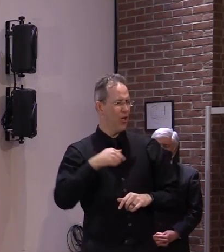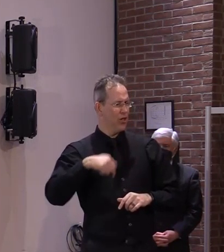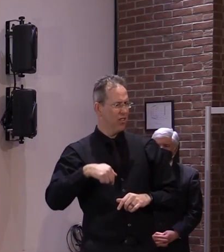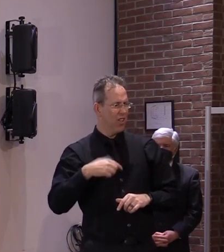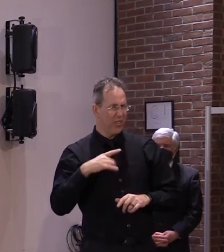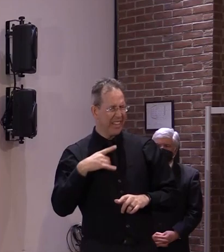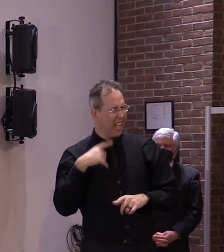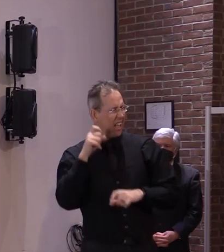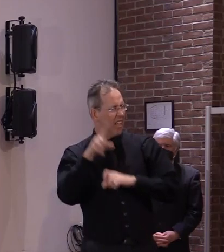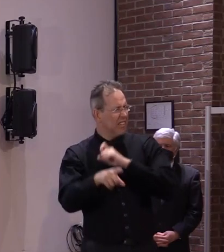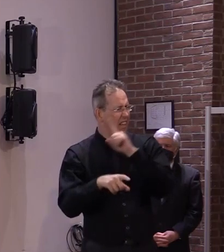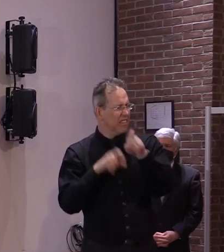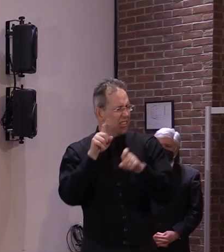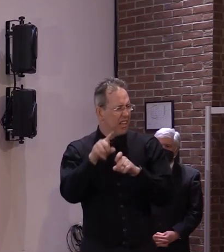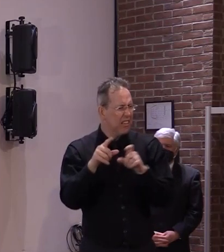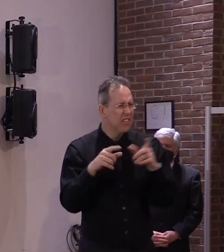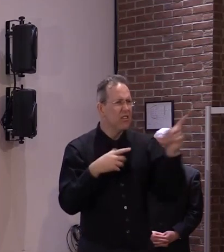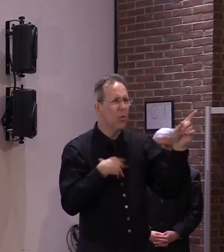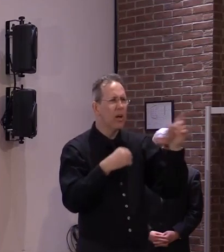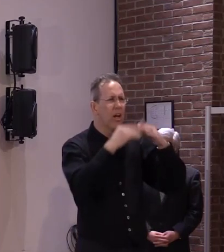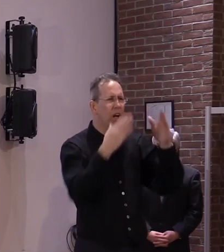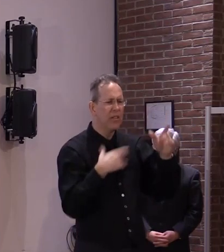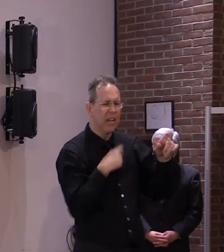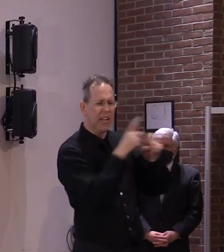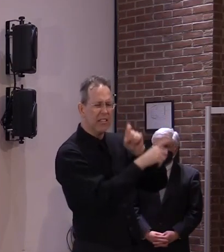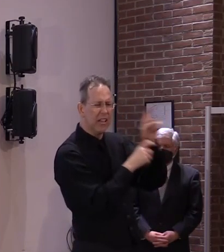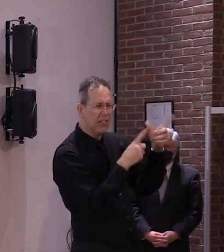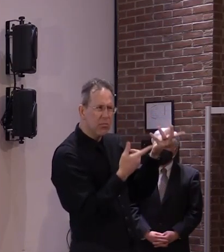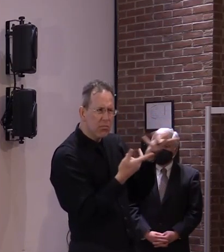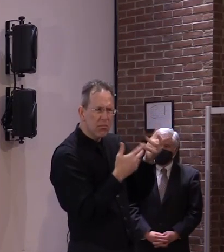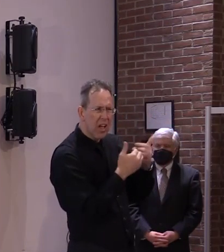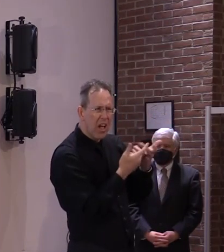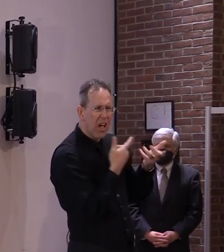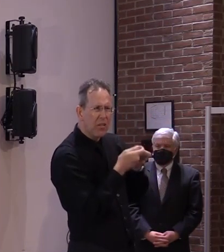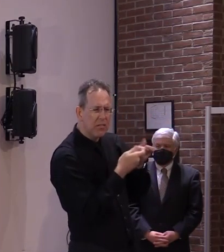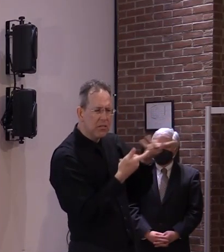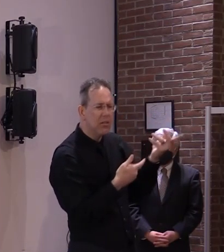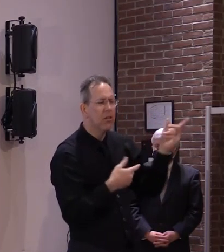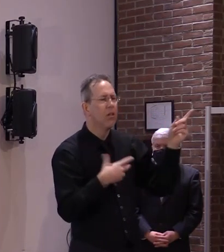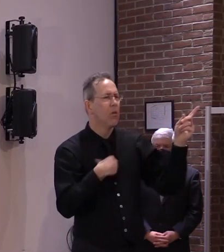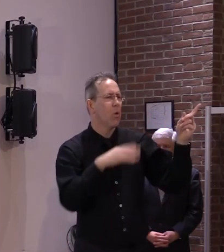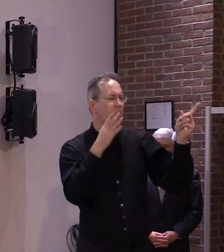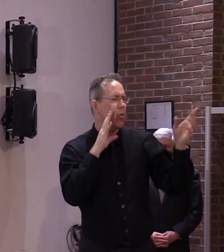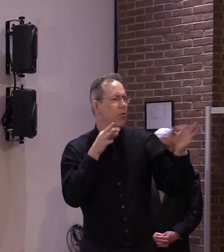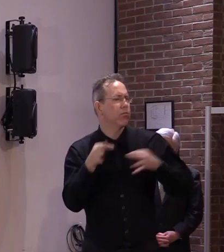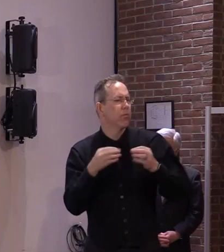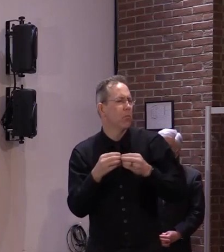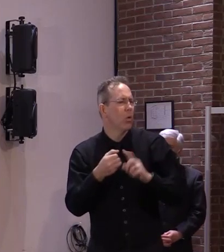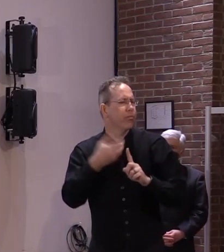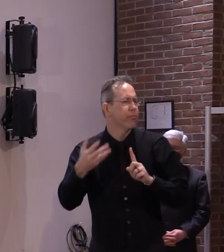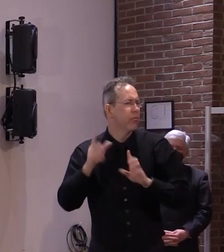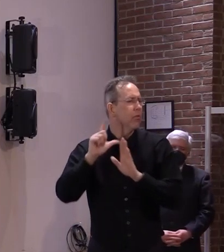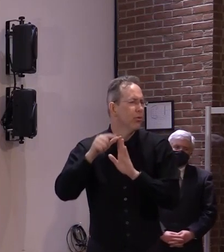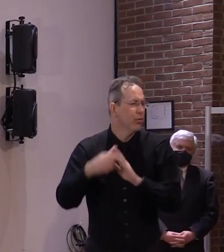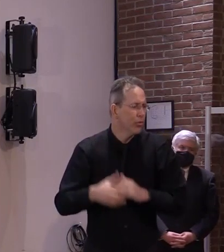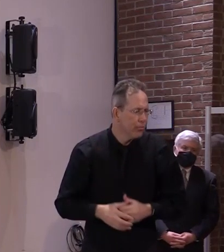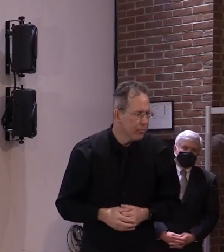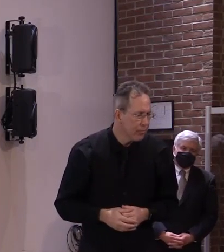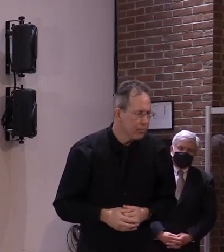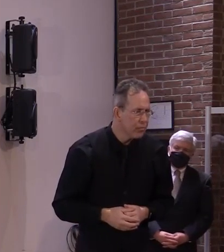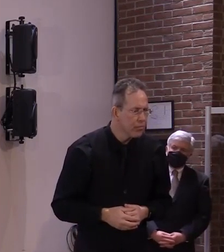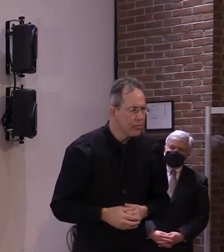with further information. But that looks like that's going to happen at this point. They also wanted to forewarn us